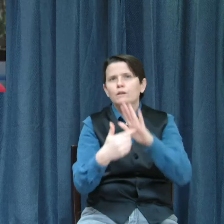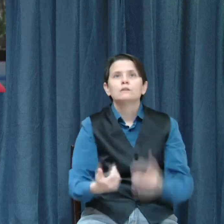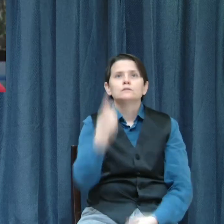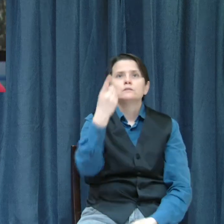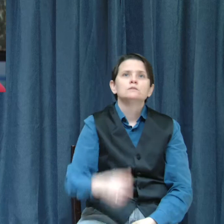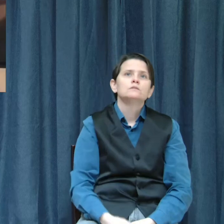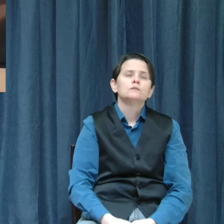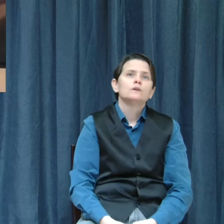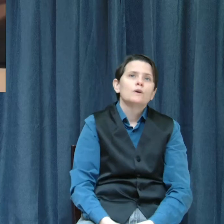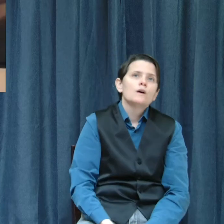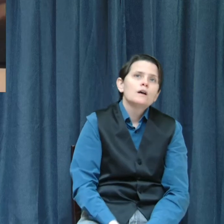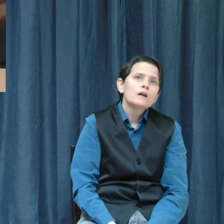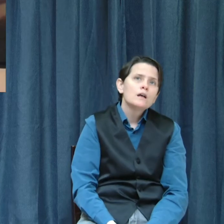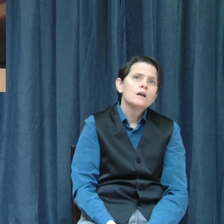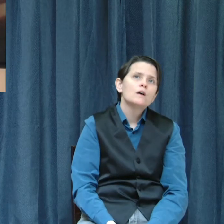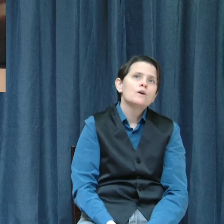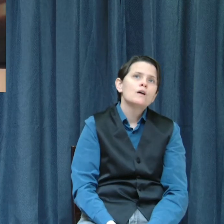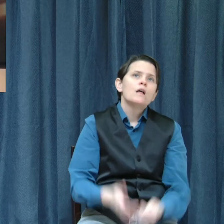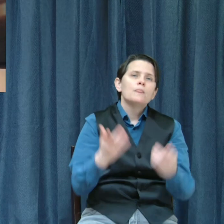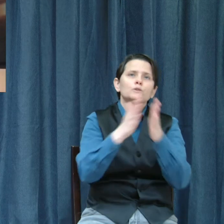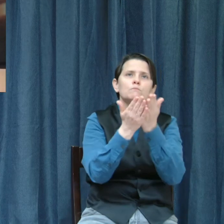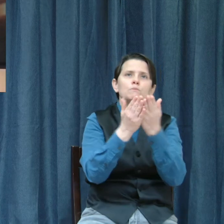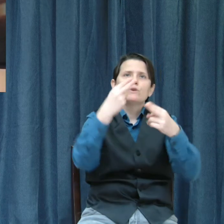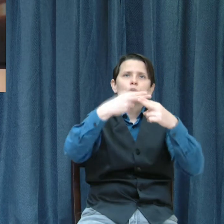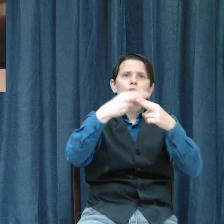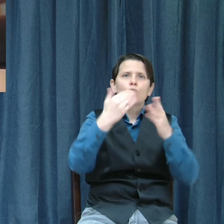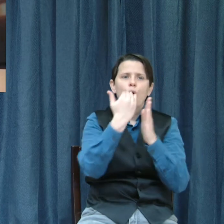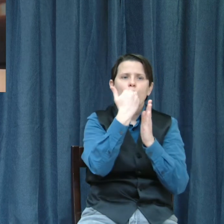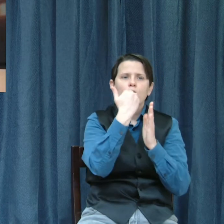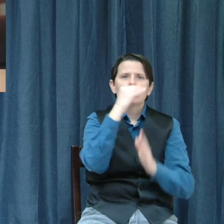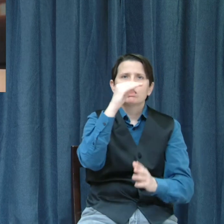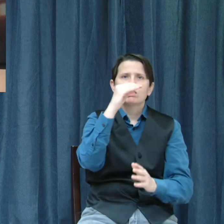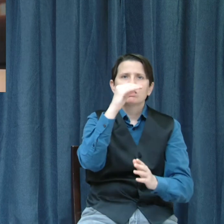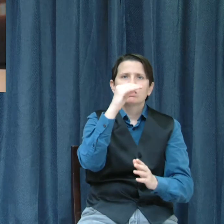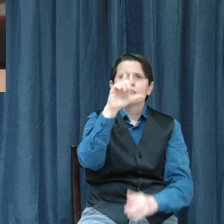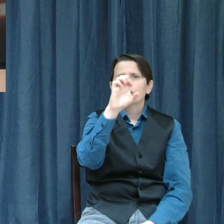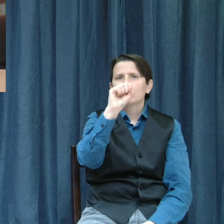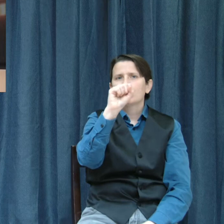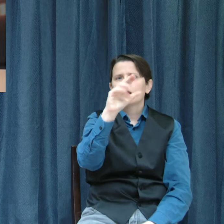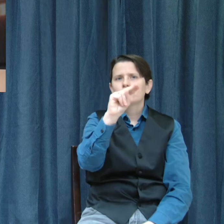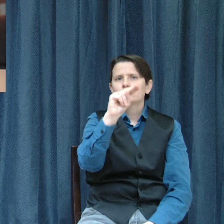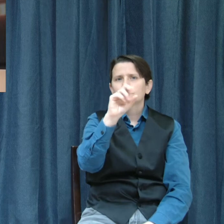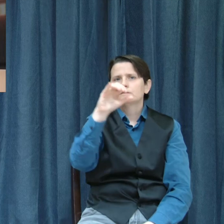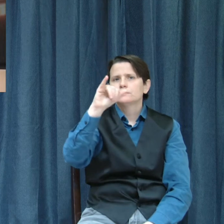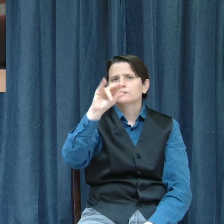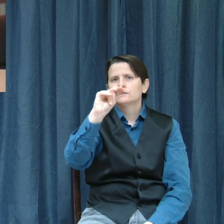There's a book called Lessons in Truth. Wow. And in the book, there's a line, which is, God loves